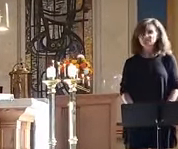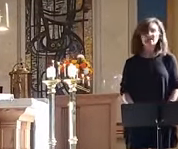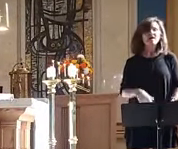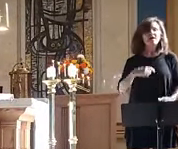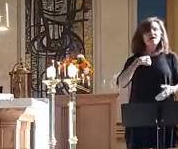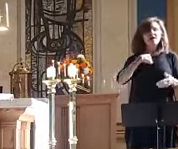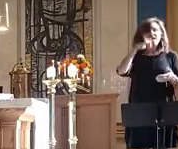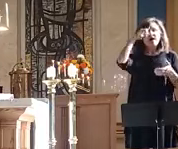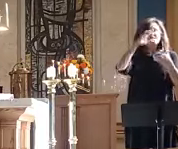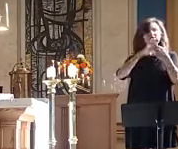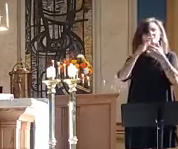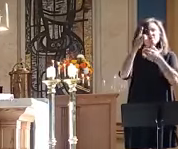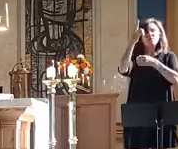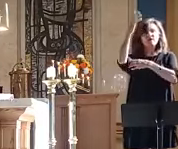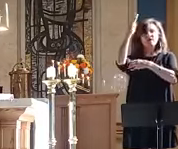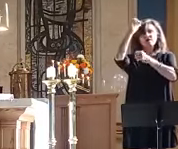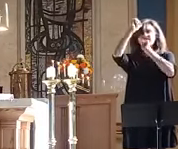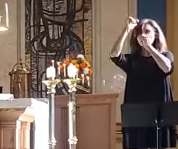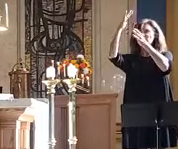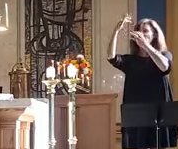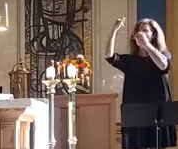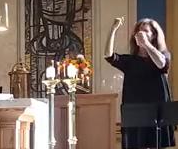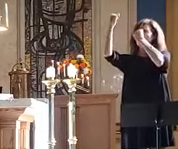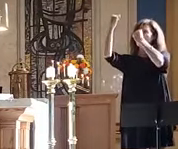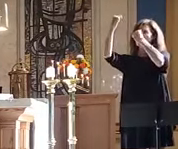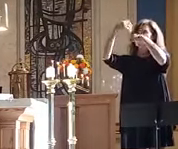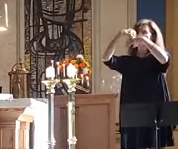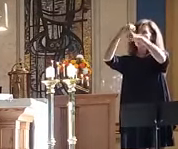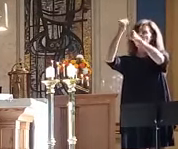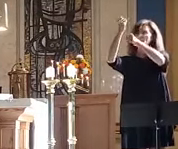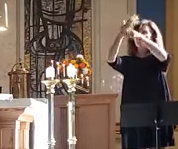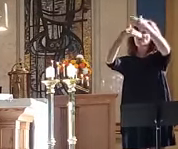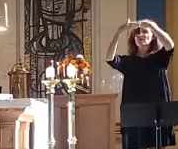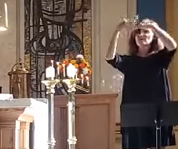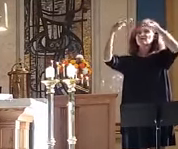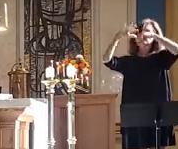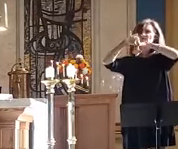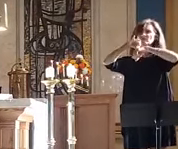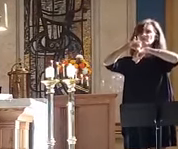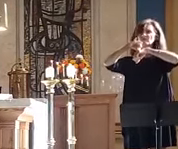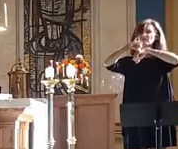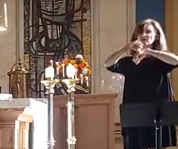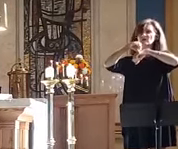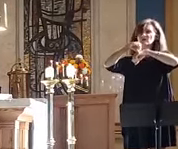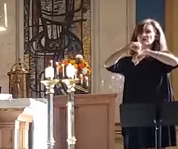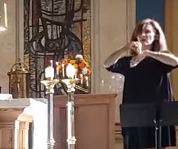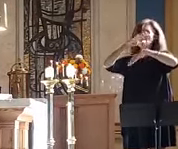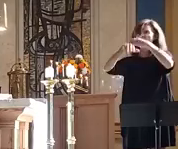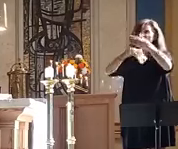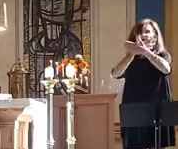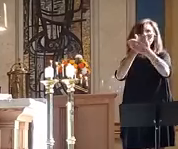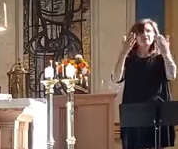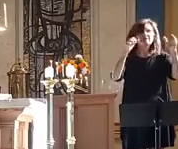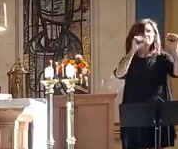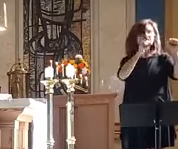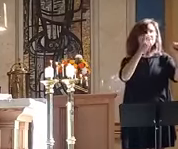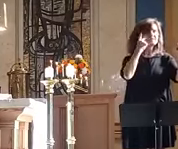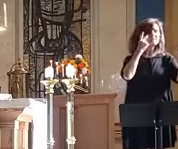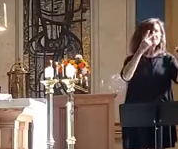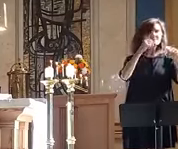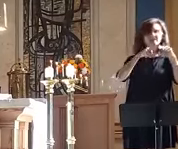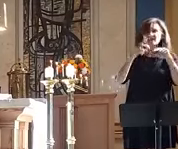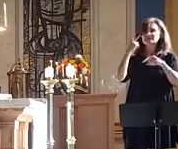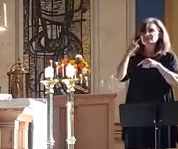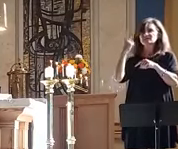I believe in one God, the Father Almighty, maker of heaven and earth, of all things visible and